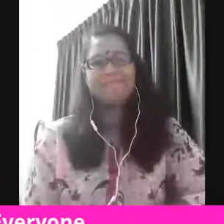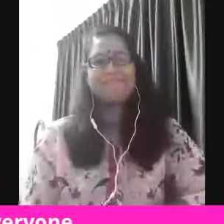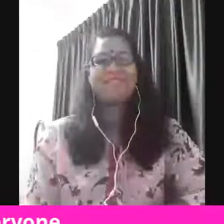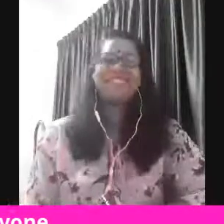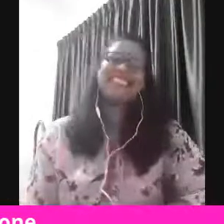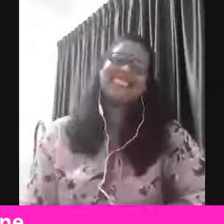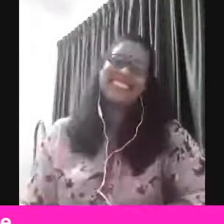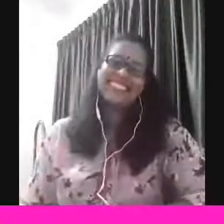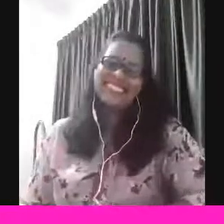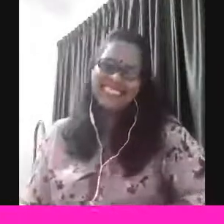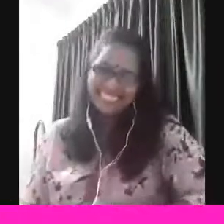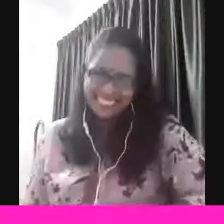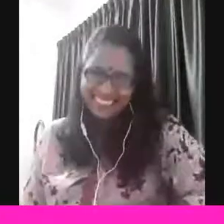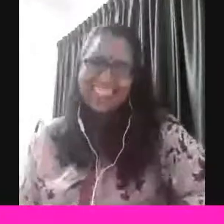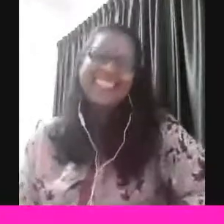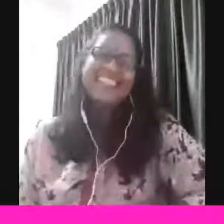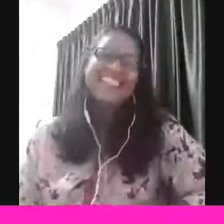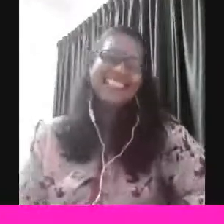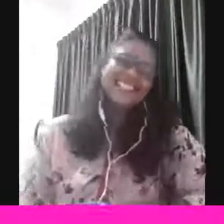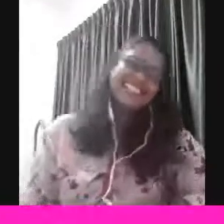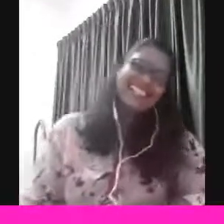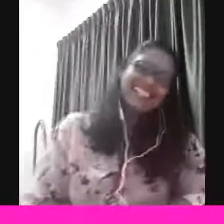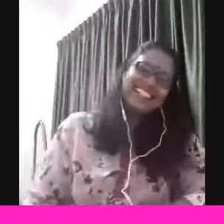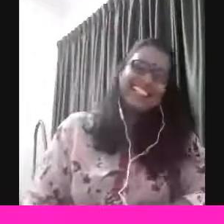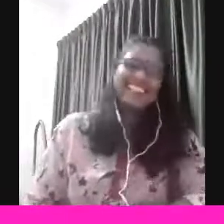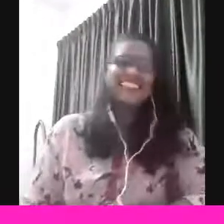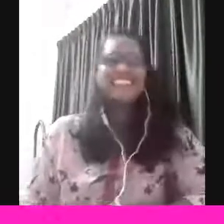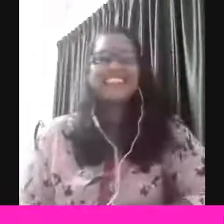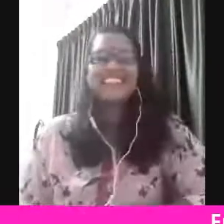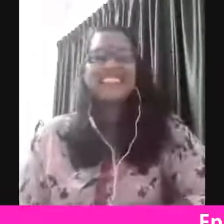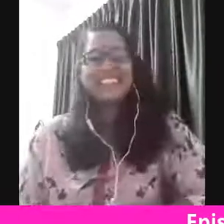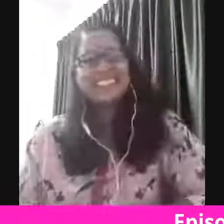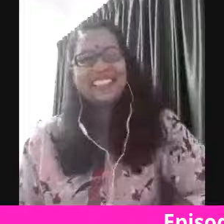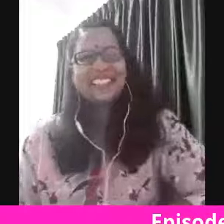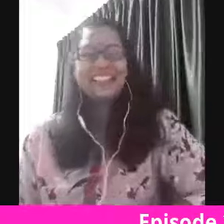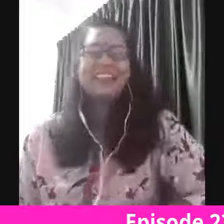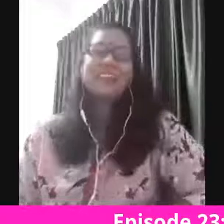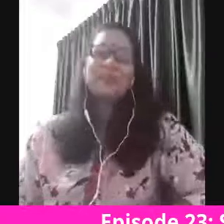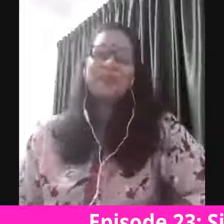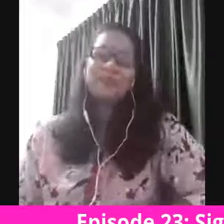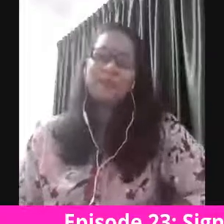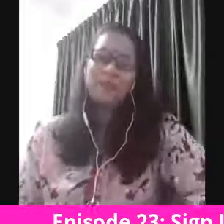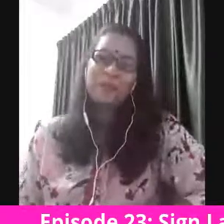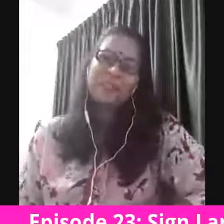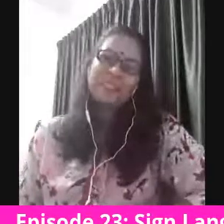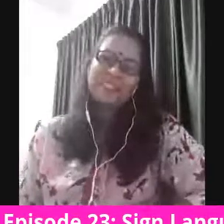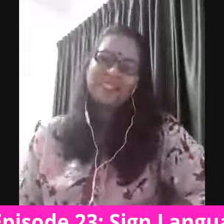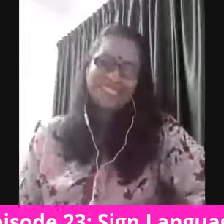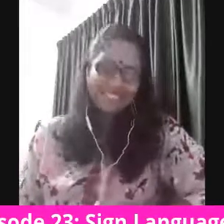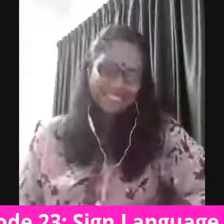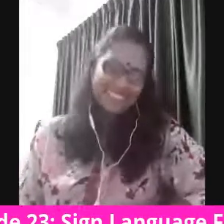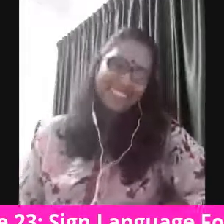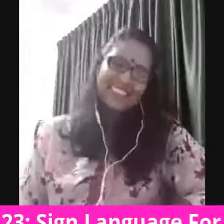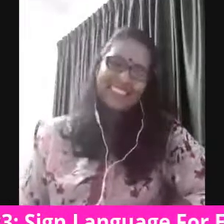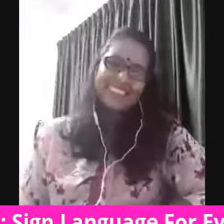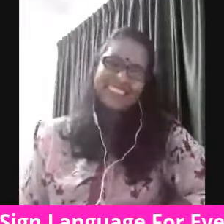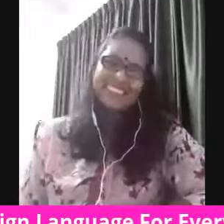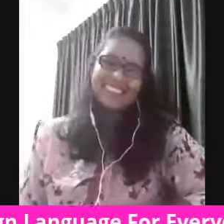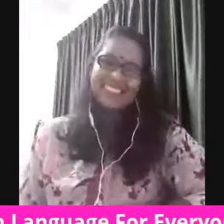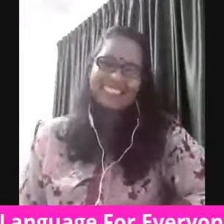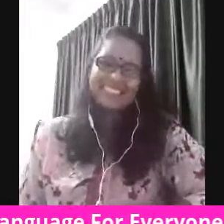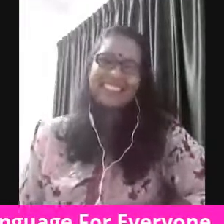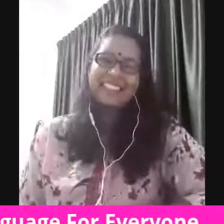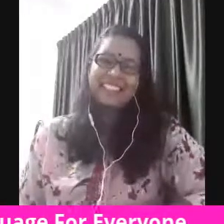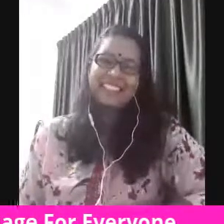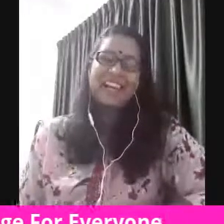Bye. all right. That's nice. That's nice. Yeah. So that was a That's mini nice tutorial and